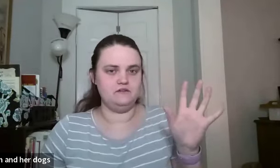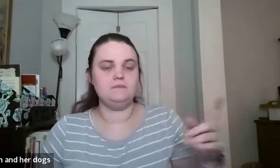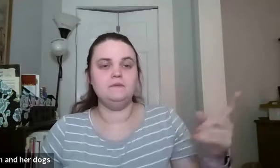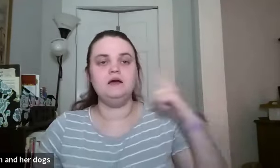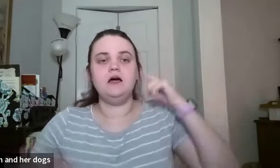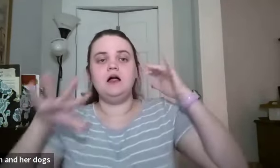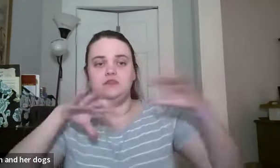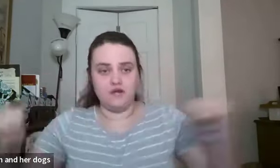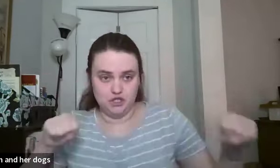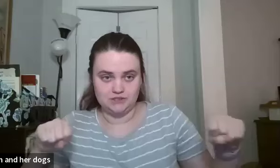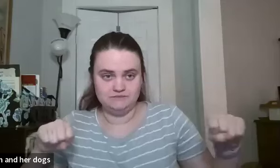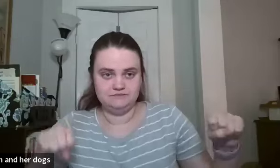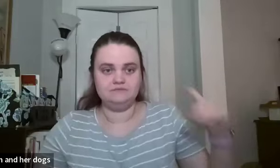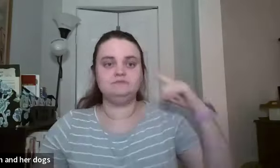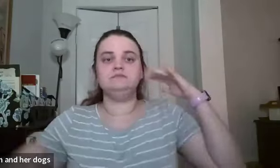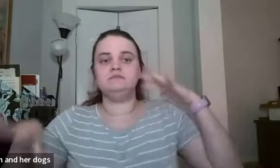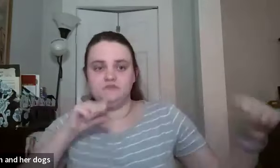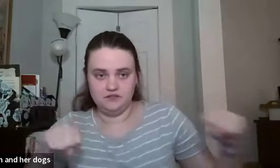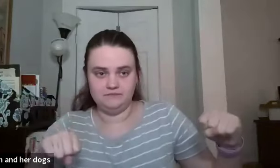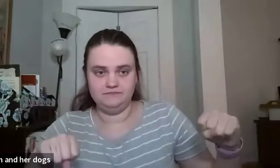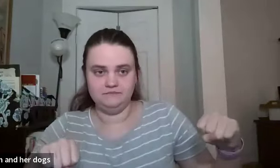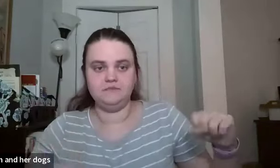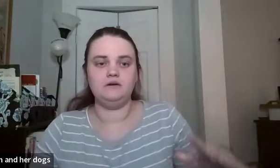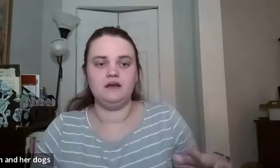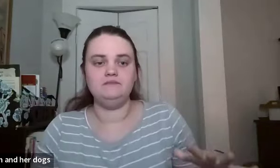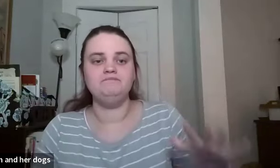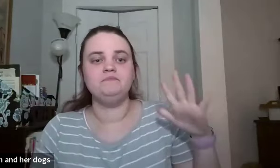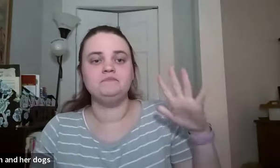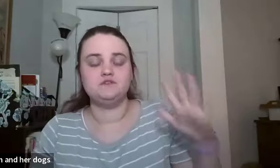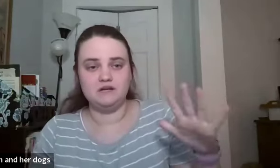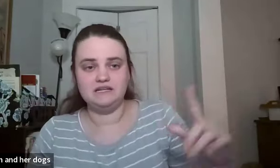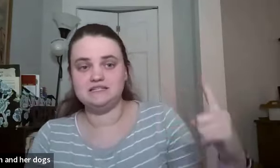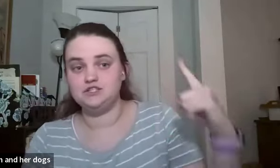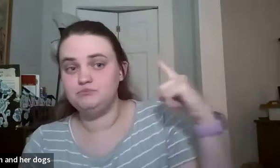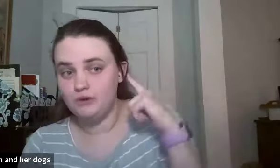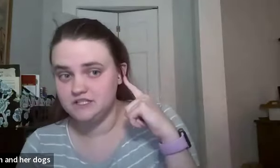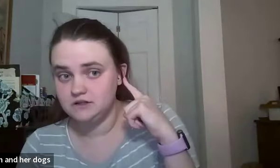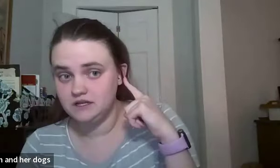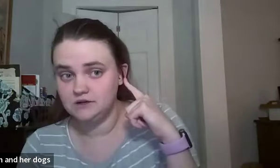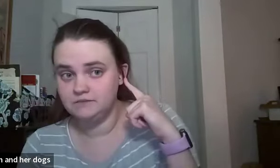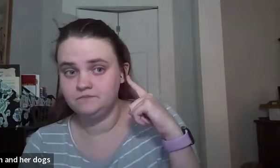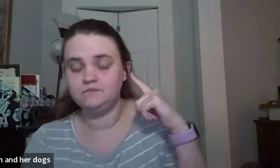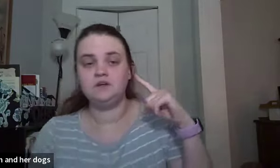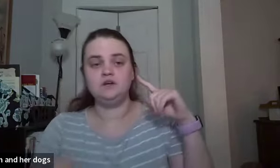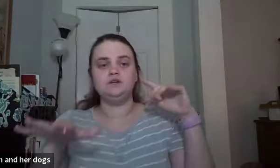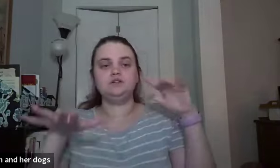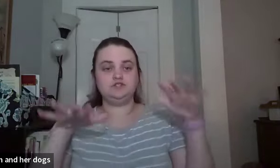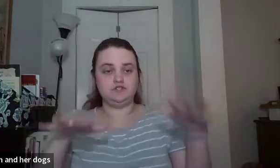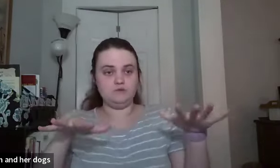that. Thunder. Thunder. Okay. So what it is you point to your ear. You start with